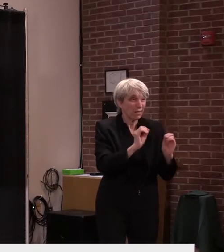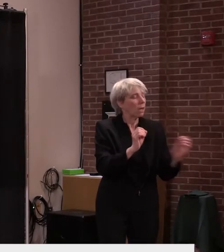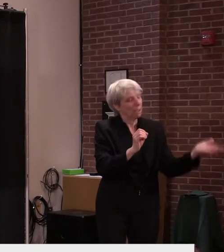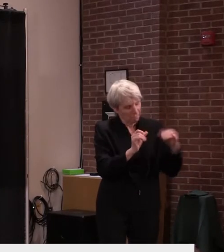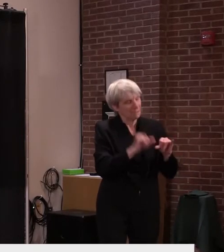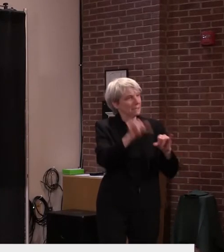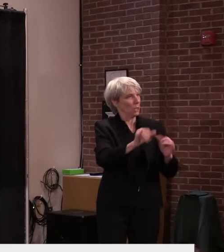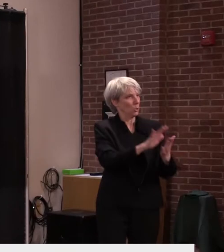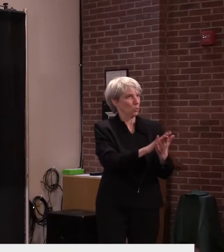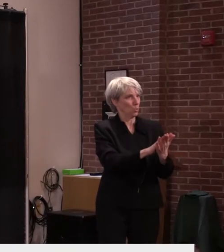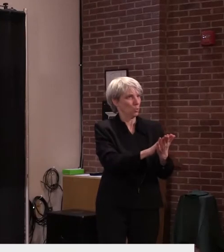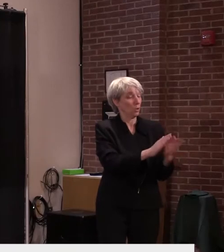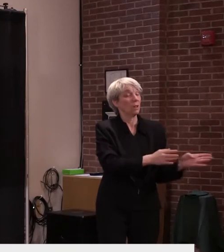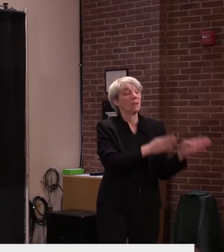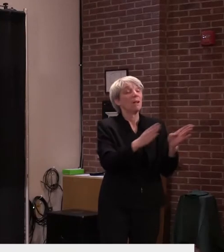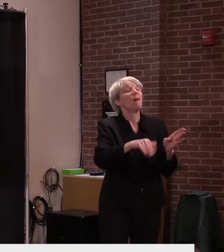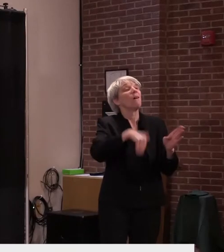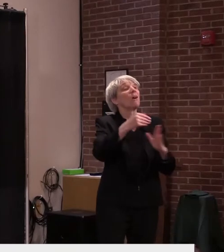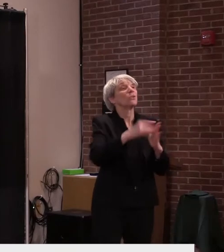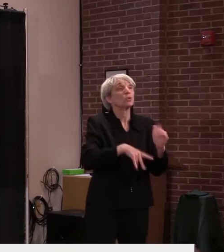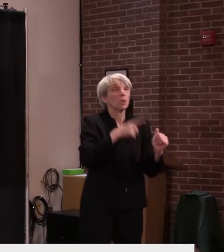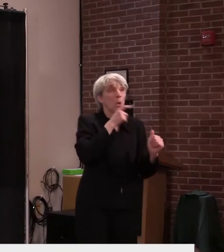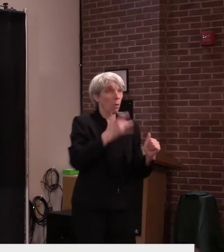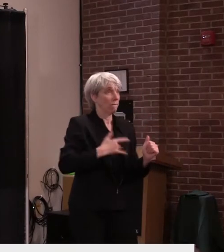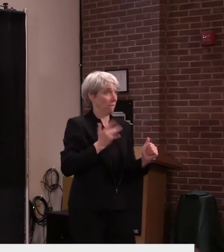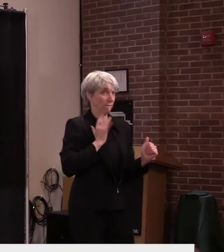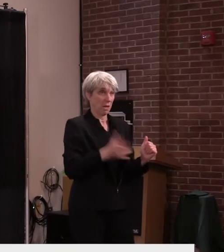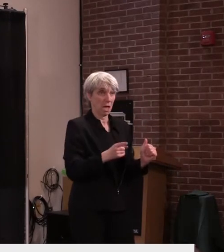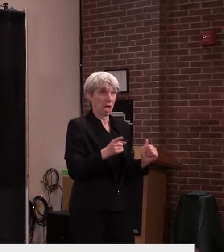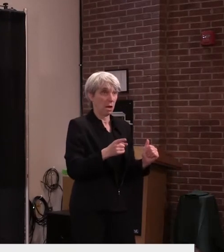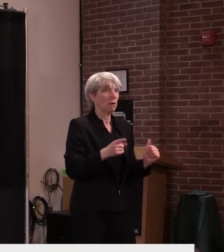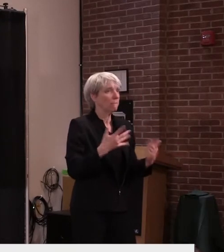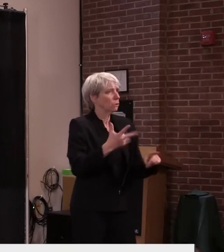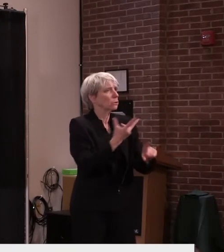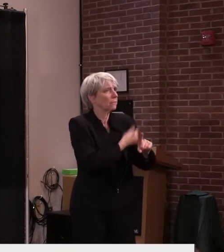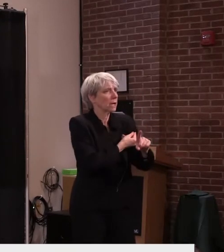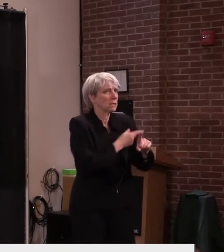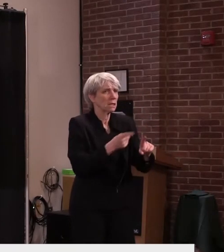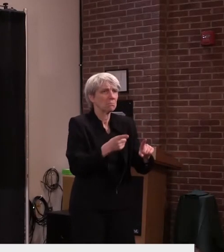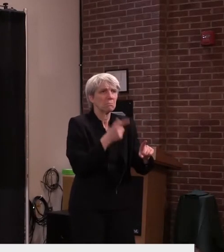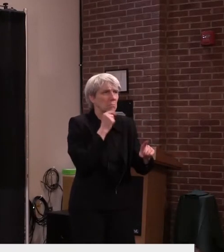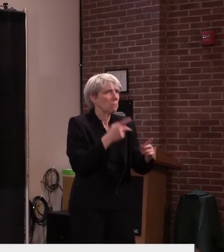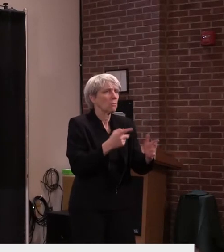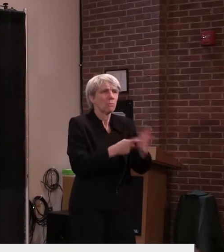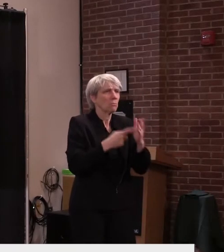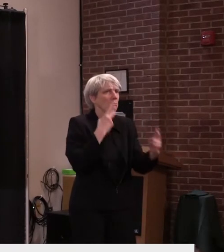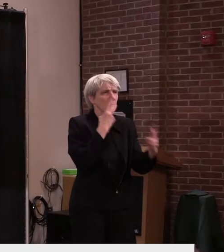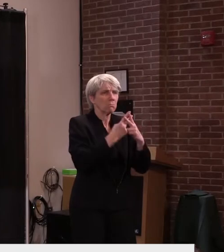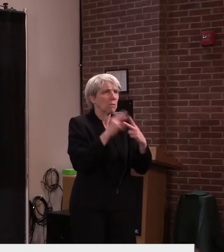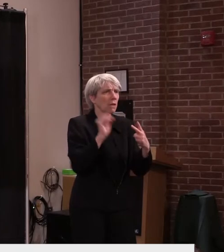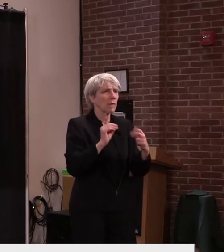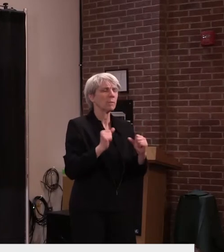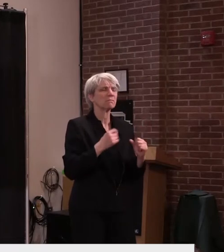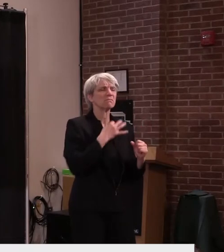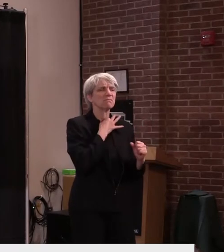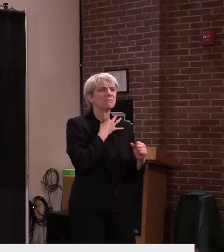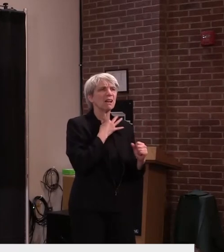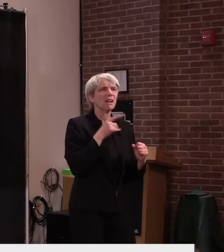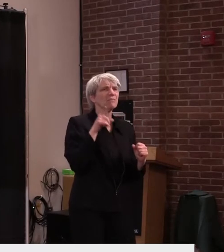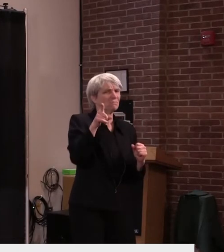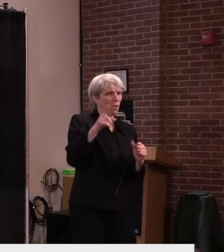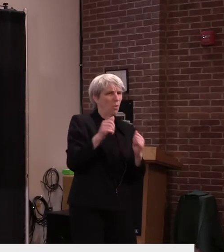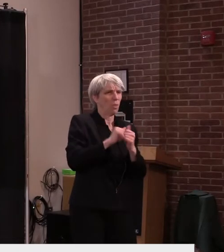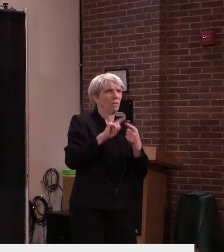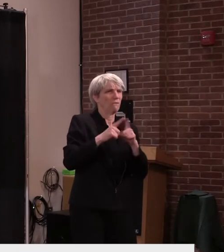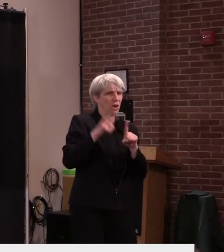provided to asymptomatic vaccinated students who do not need to quarantine, but may want to test at day